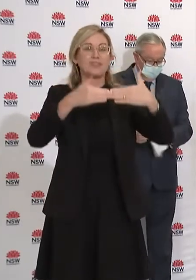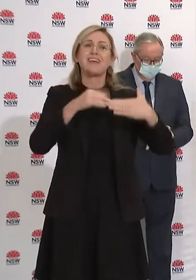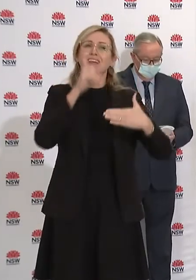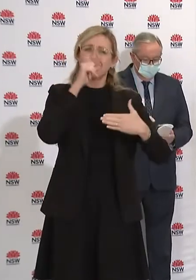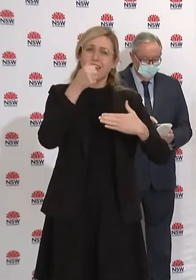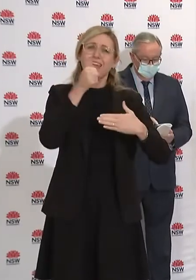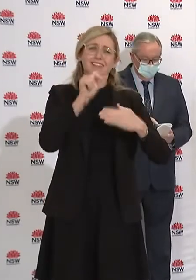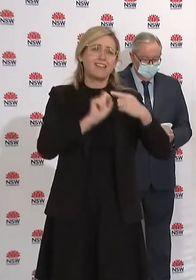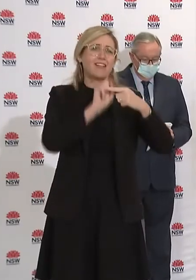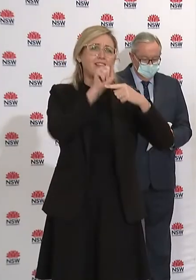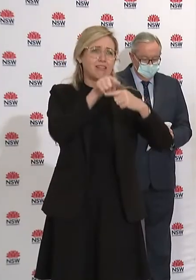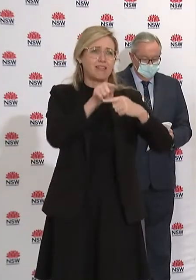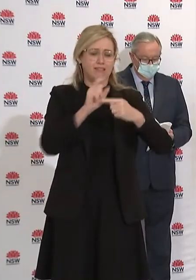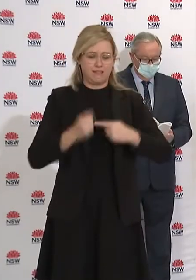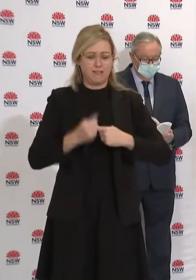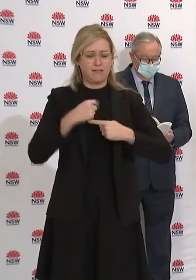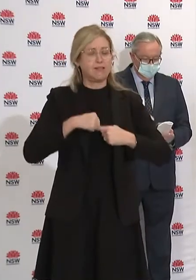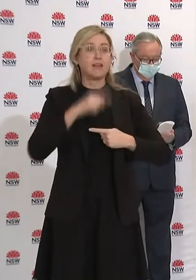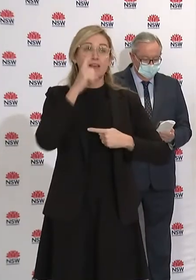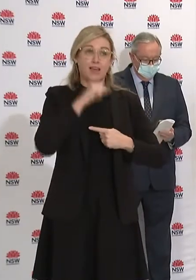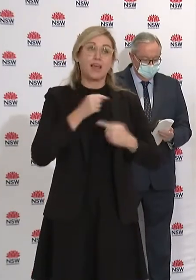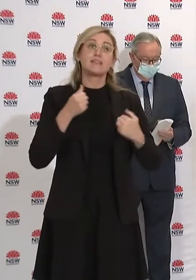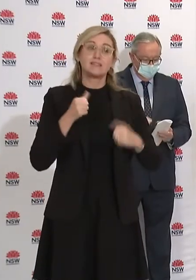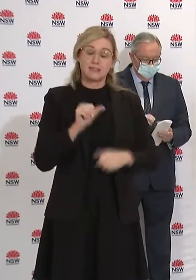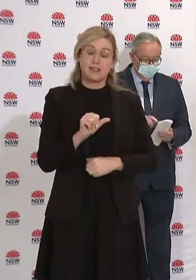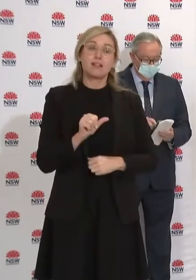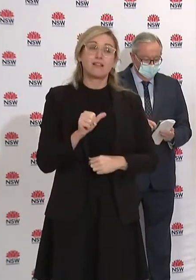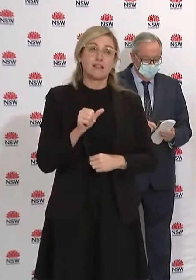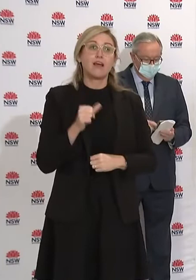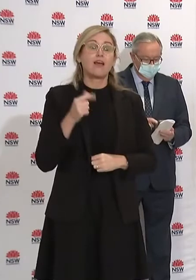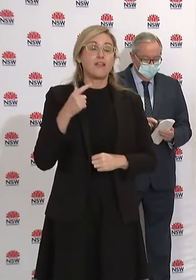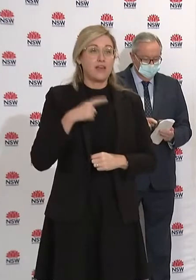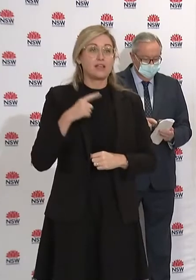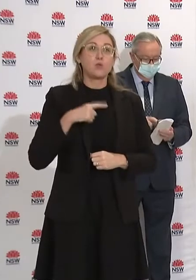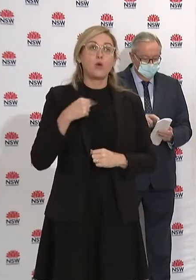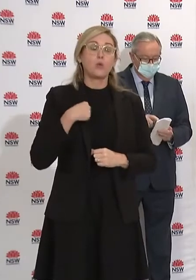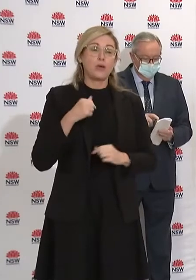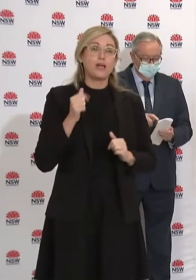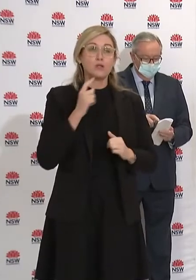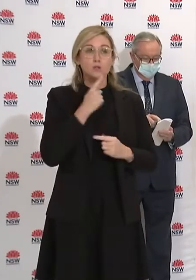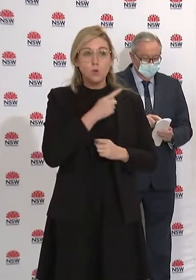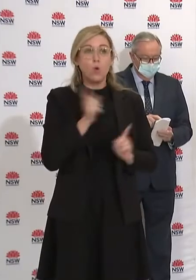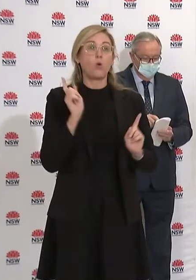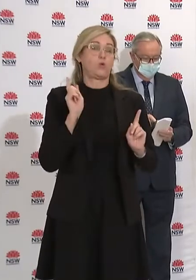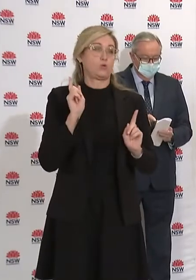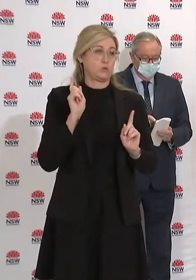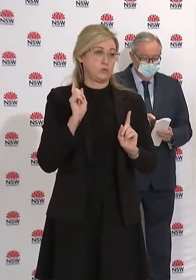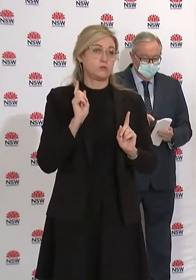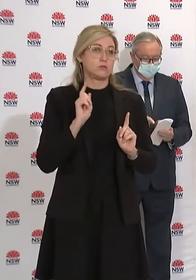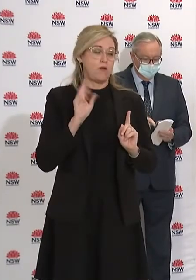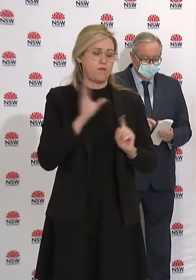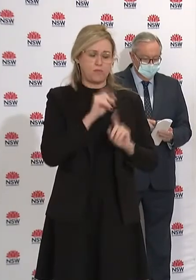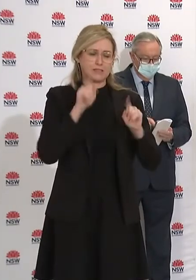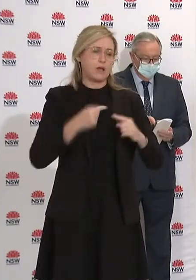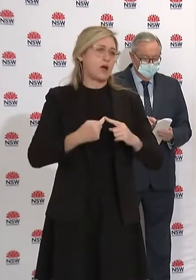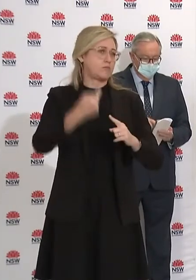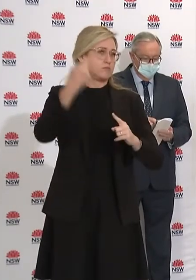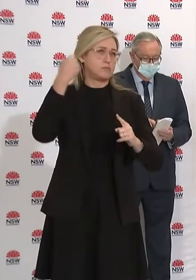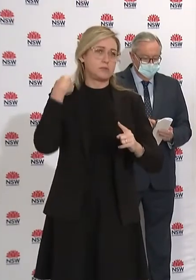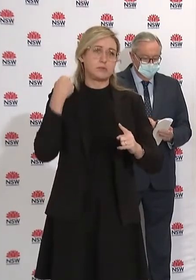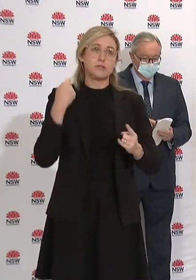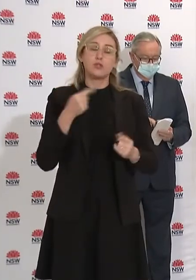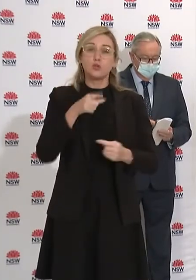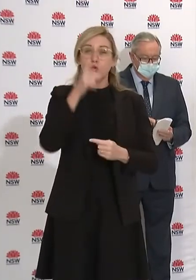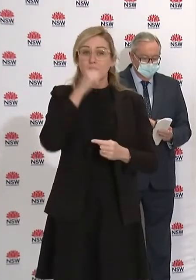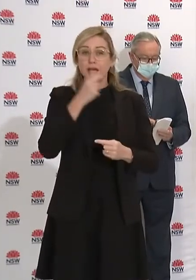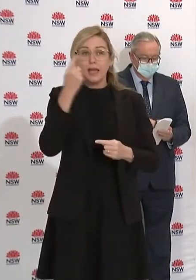always exceptions. And that's the point we want to make. That's the point we've made in New South Wales from the start of the pandemic. No matter how hard you